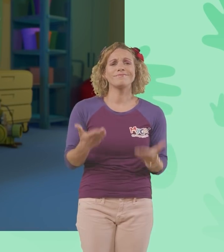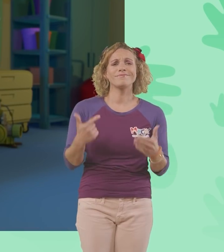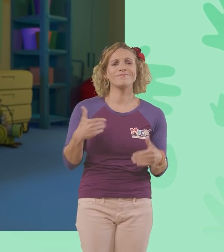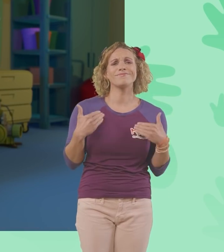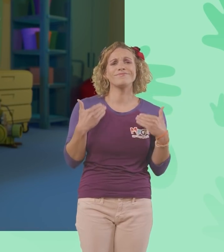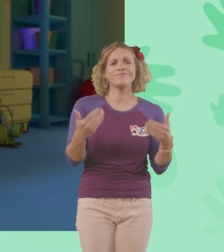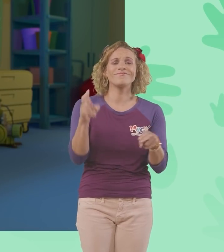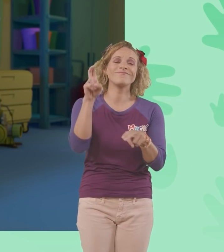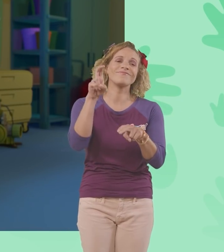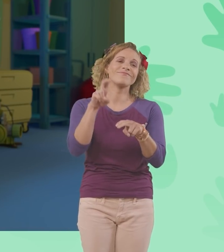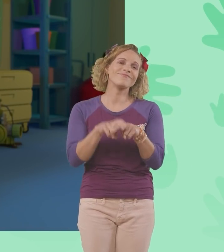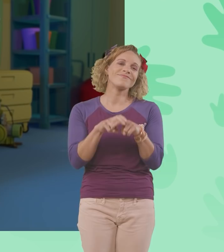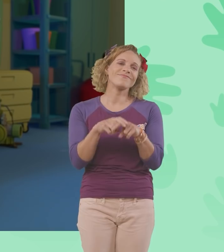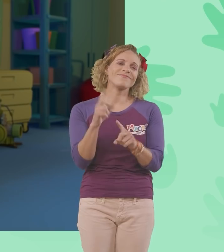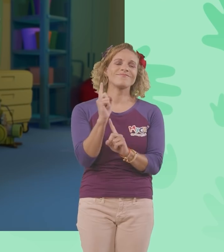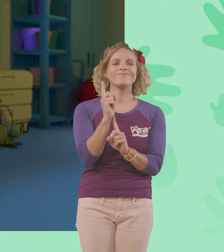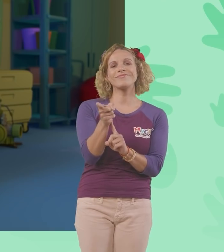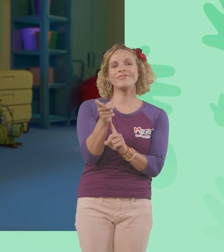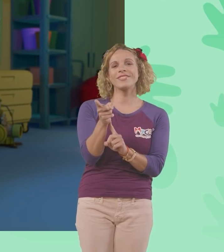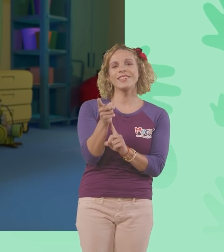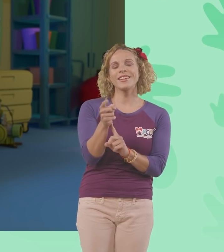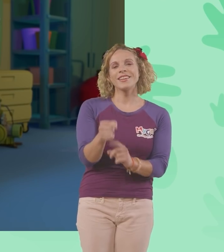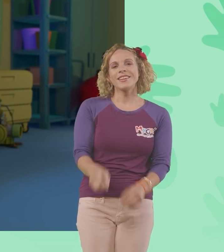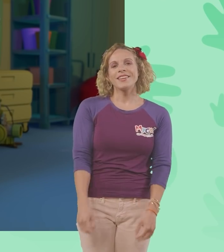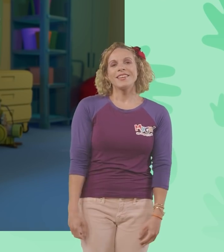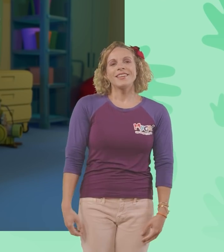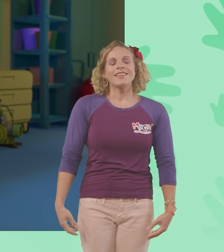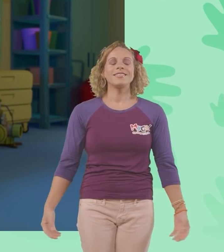Perhaps I'll just sit down for a moment.